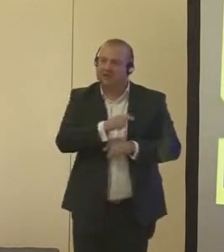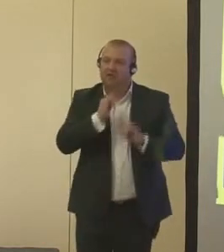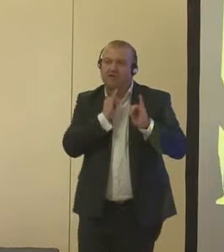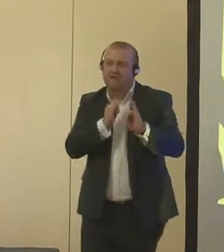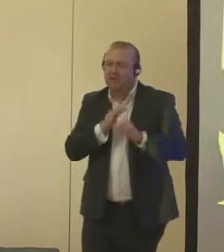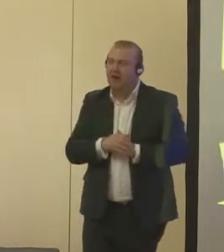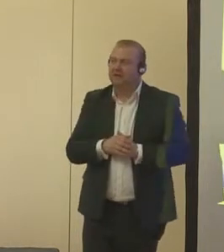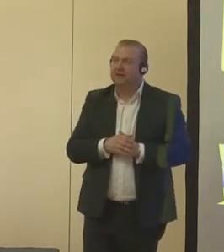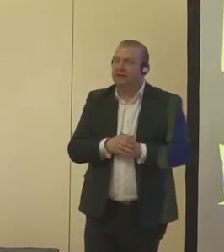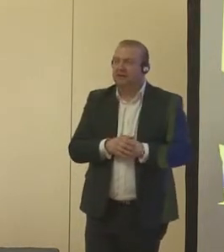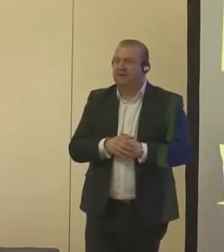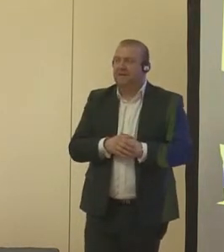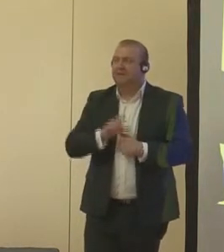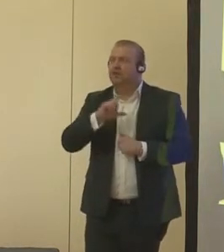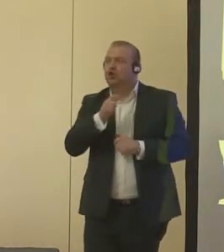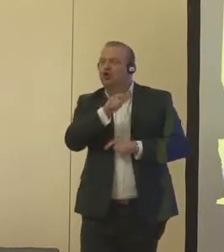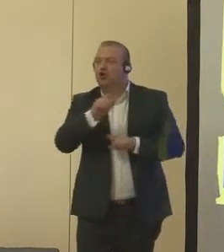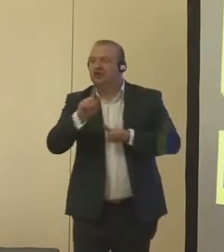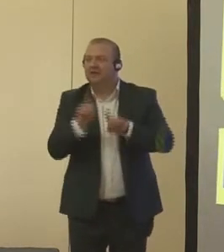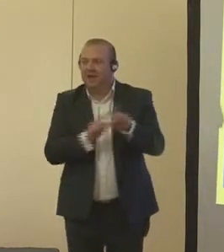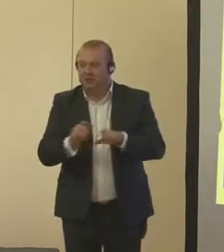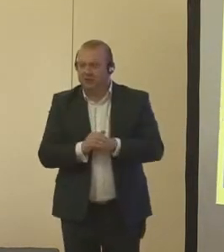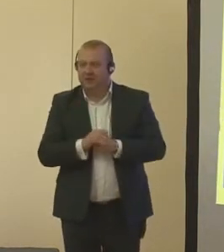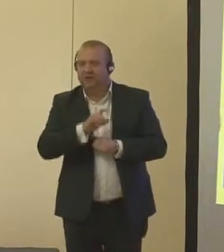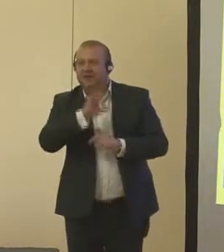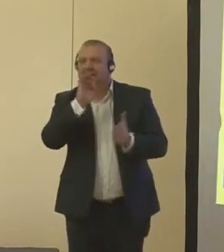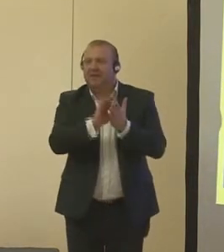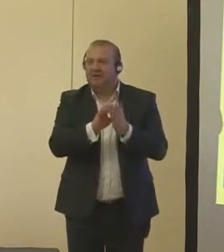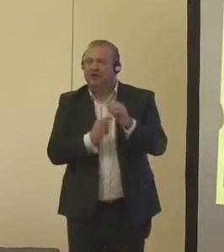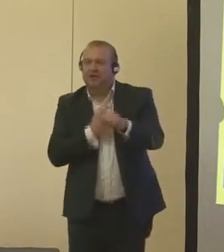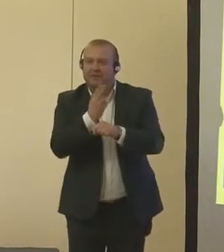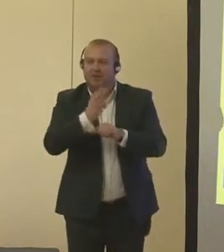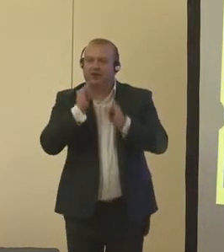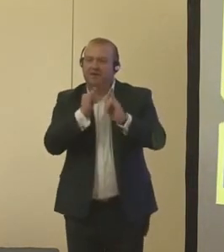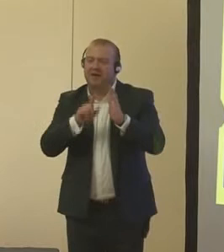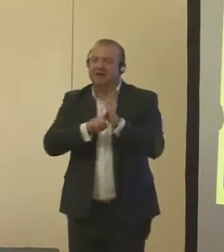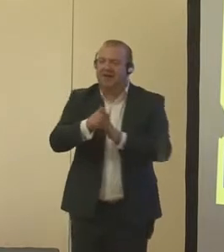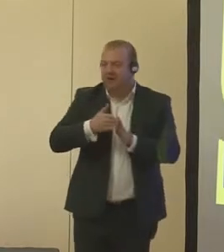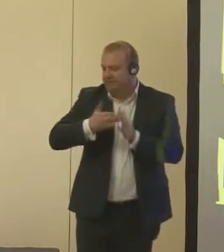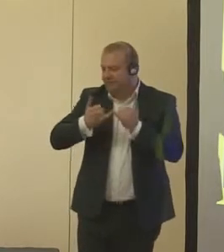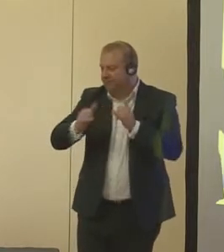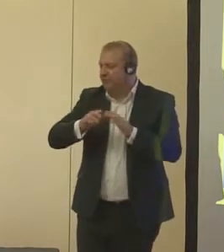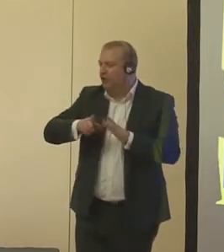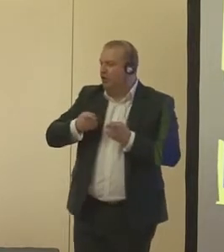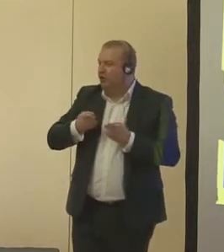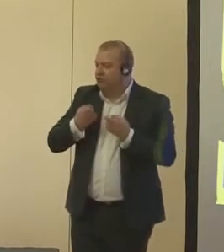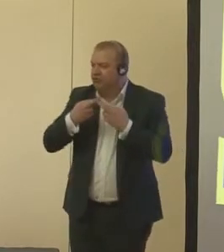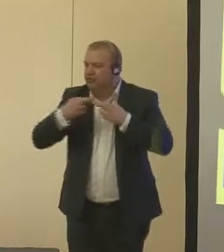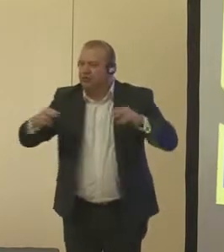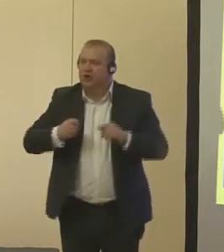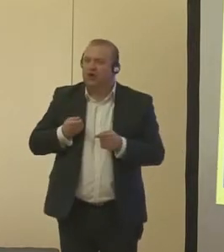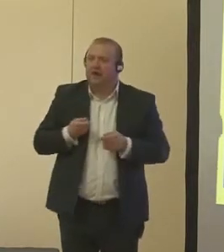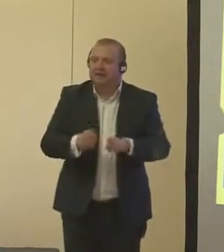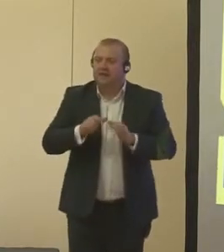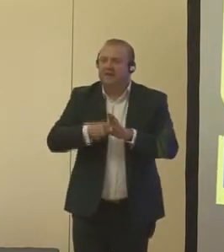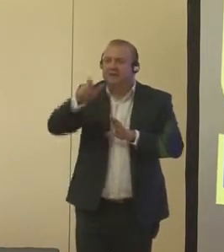to make your information accessible, what processes are involved. So that is also our validation. We'll also